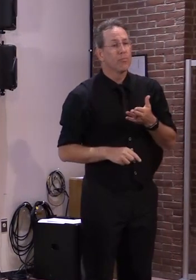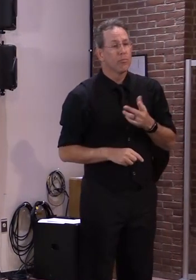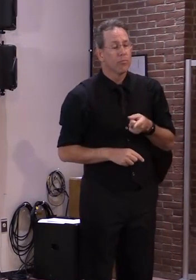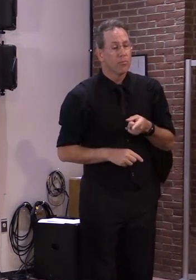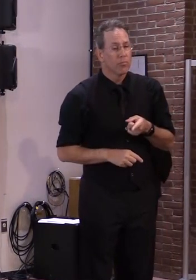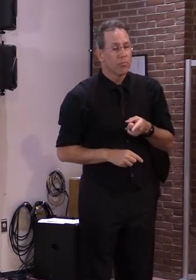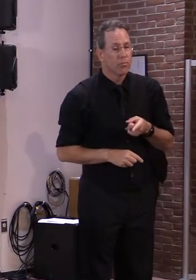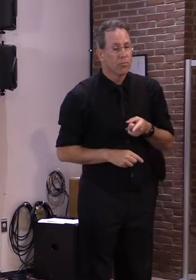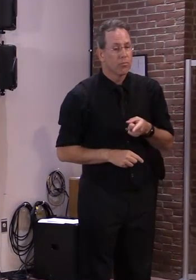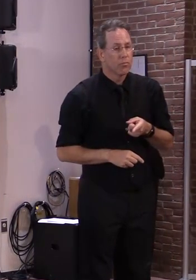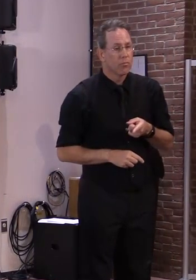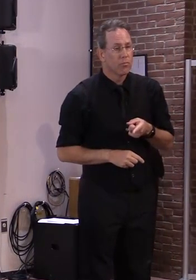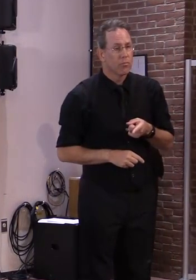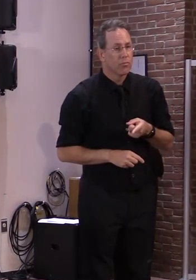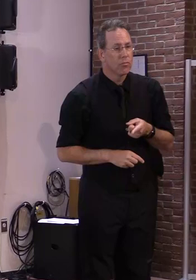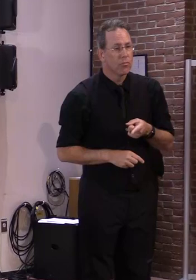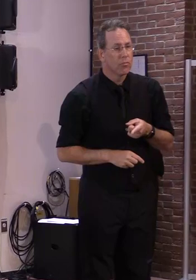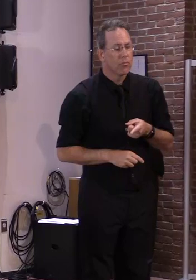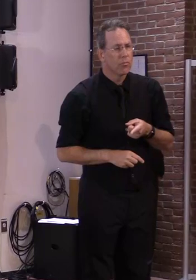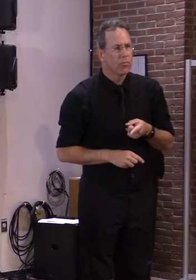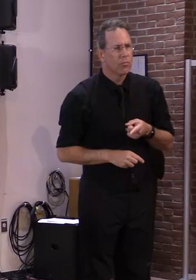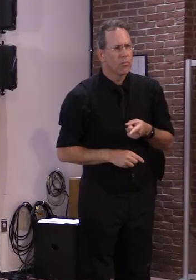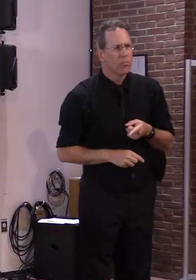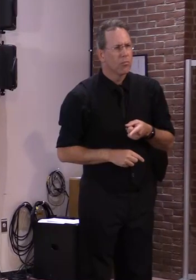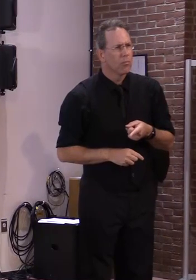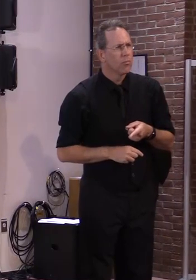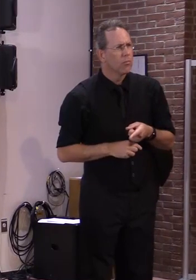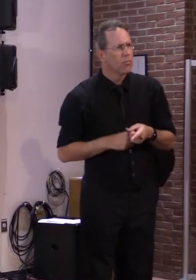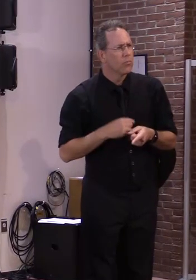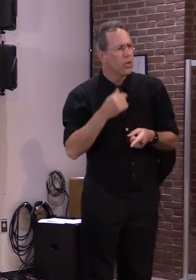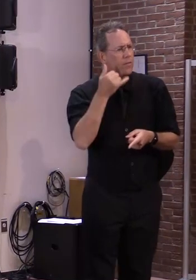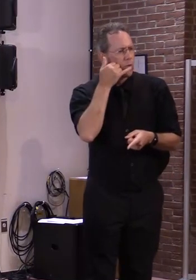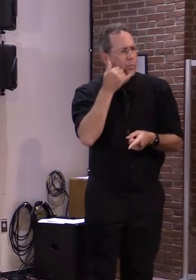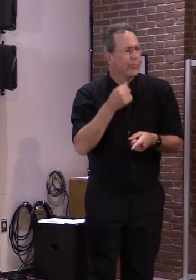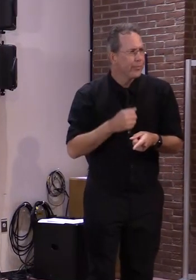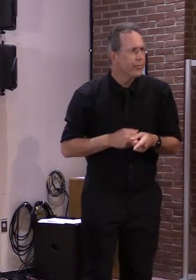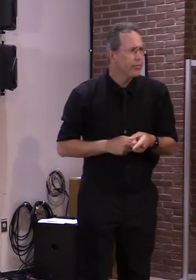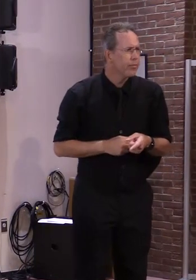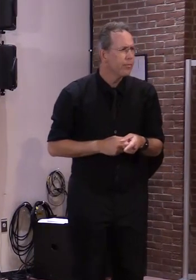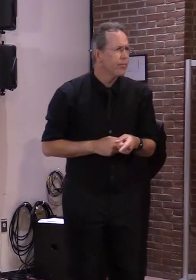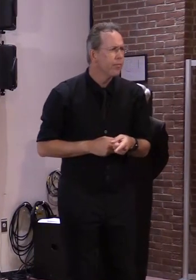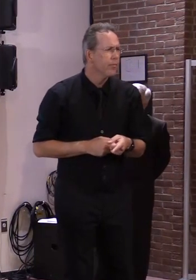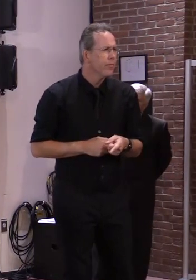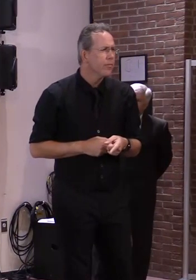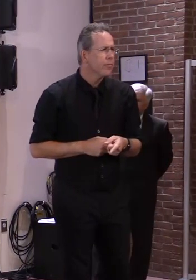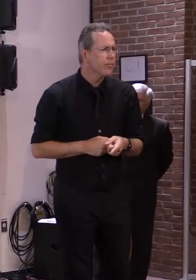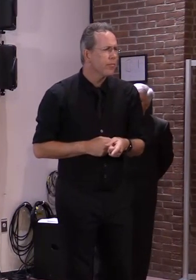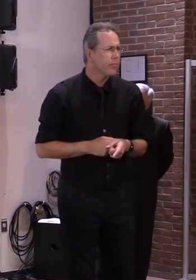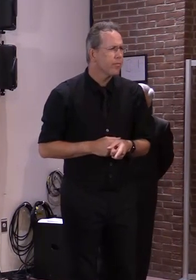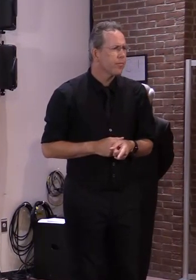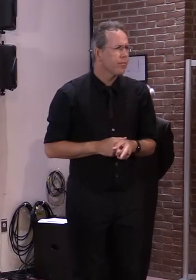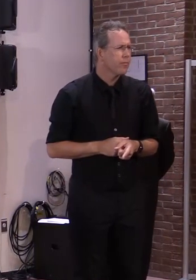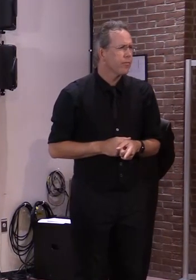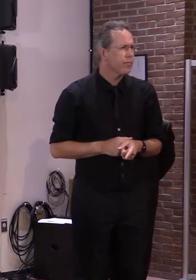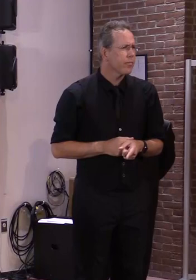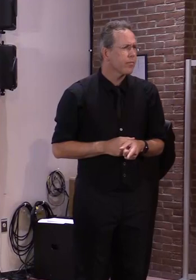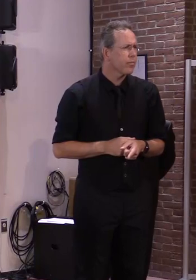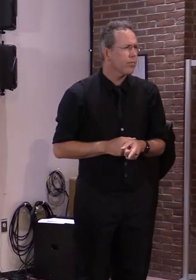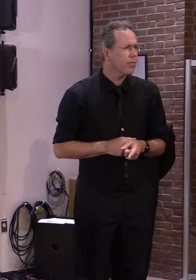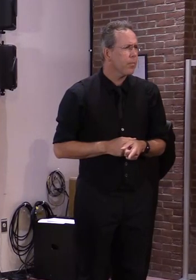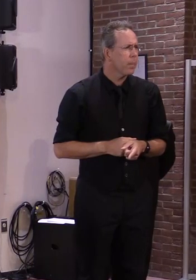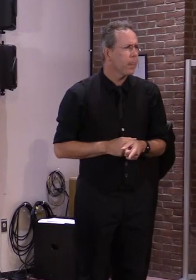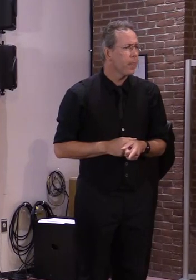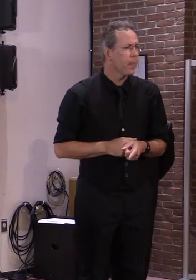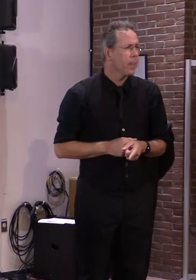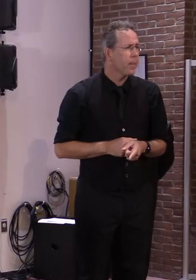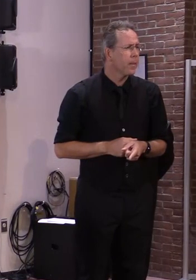Hi, Governor. I was wondering if you can comment on the Ethiopian Community Development Council proposal being submitted to the